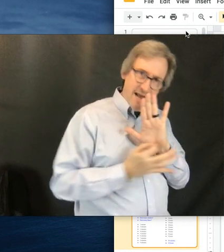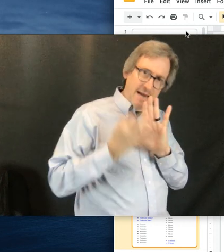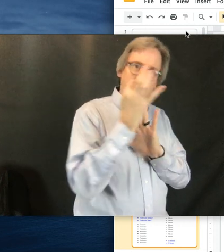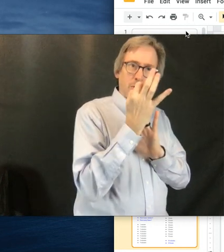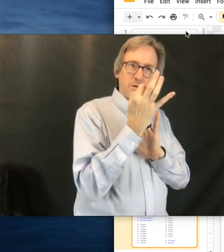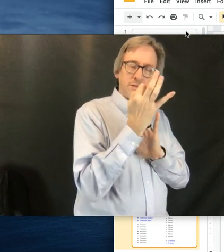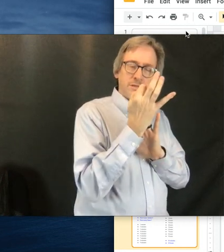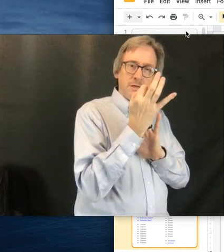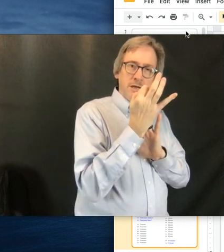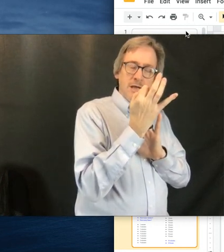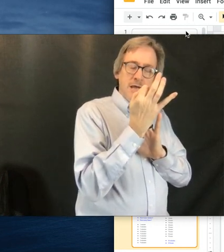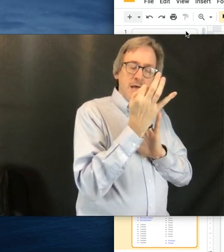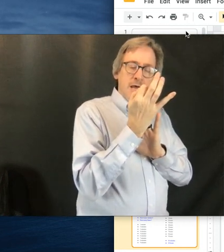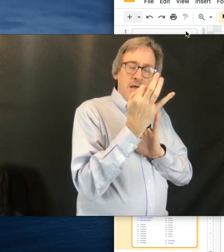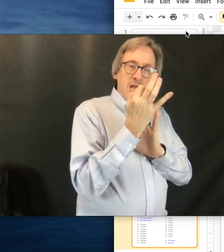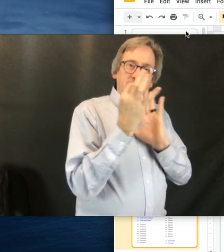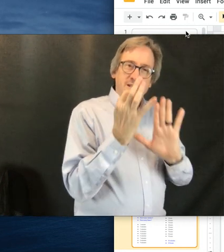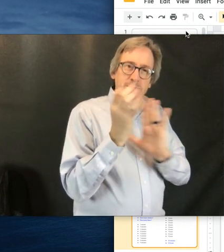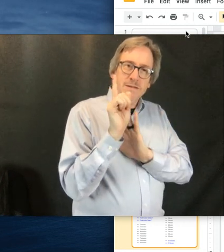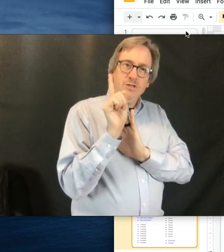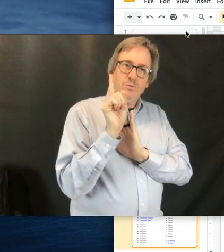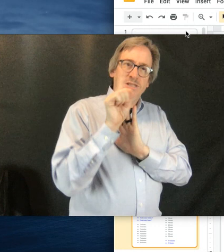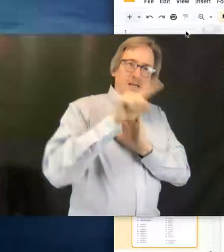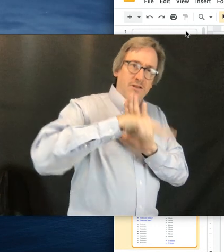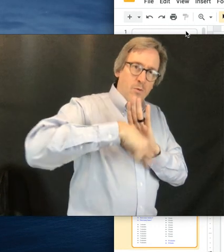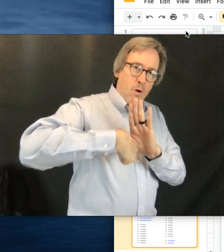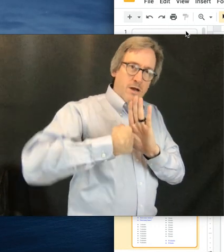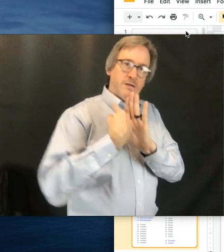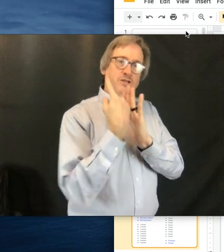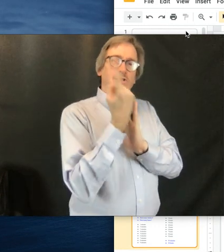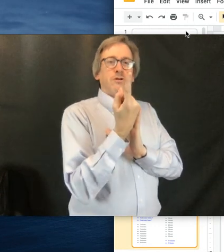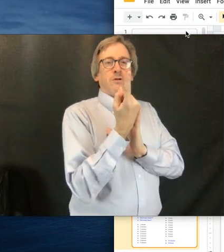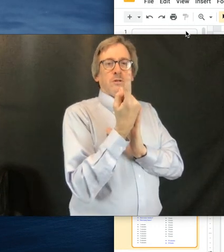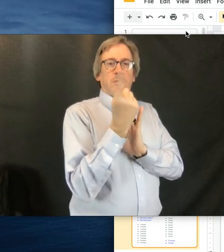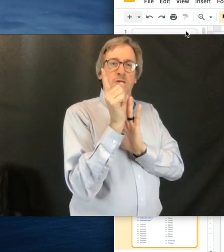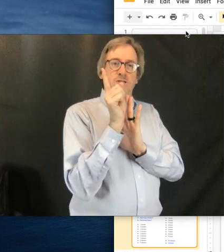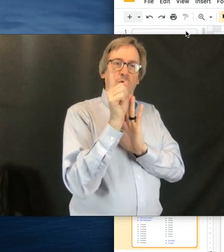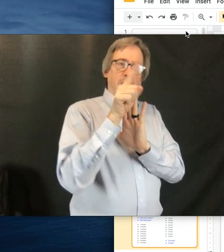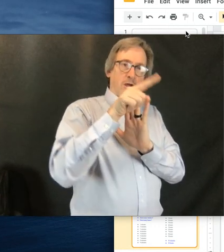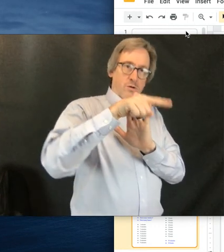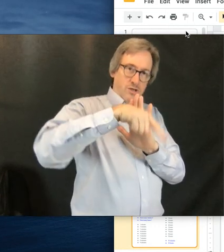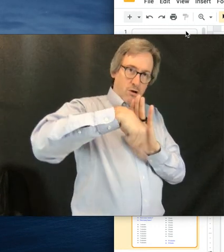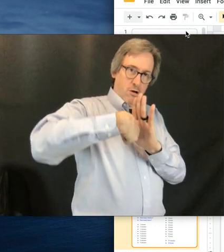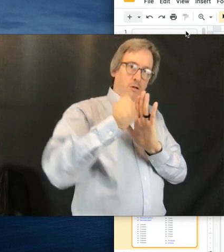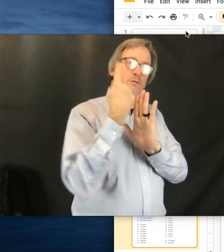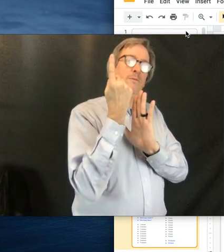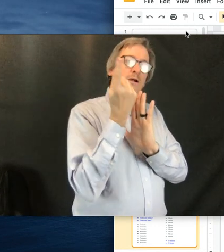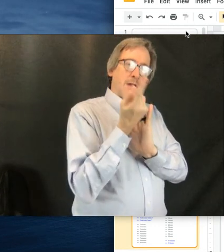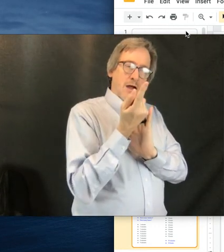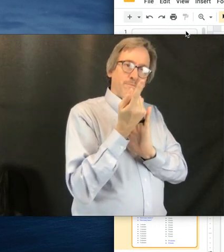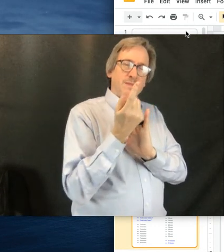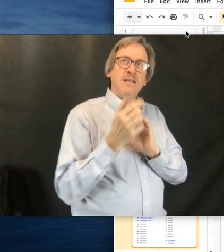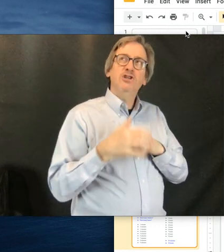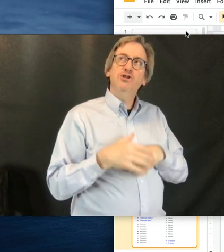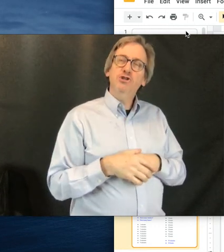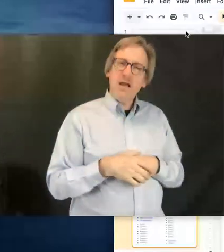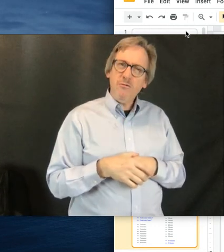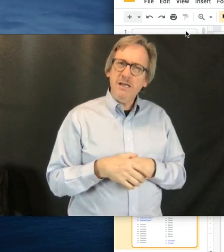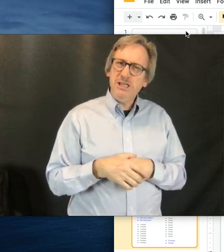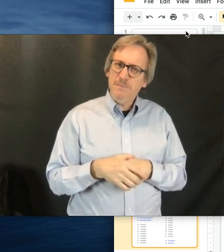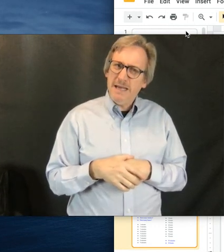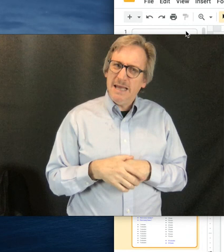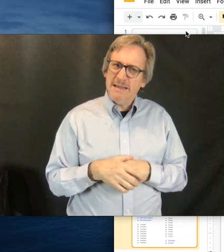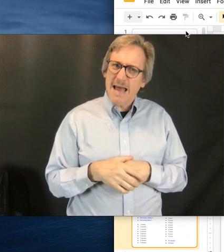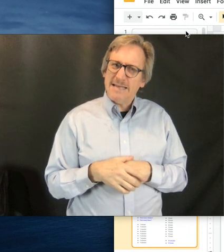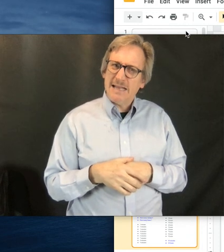hours, 9 hours. Sometimes you will see the one circle, so it goes all the way around.